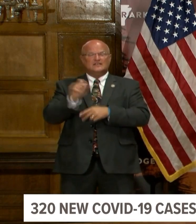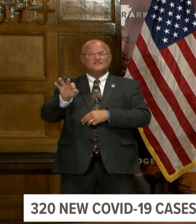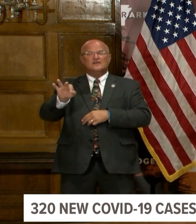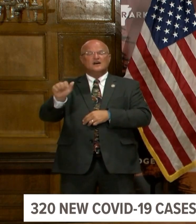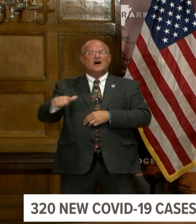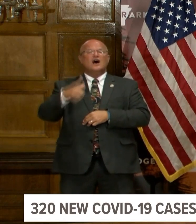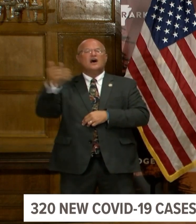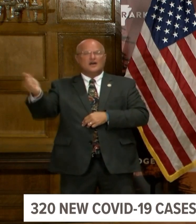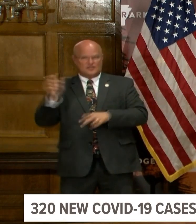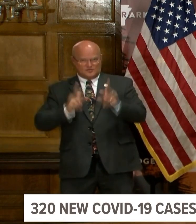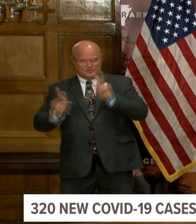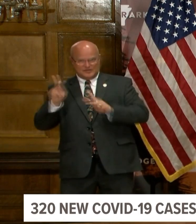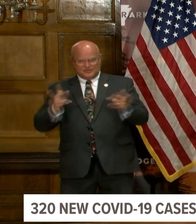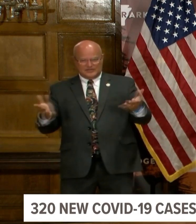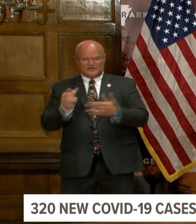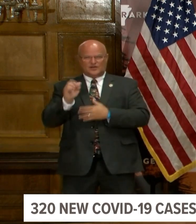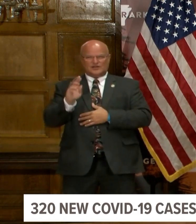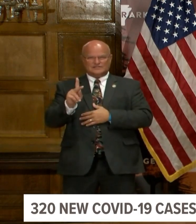Arkansans. You know, when our